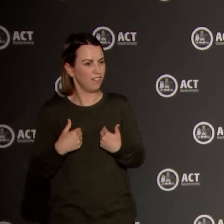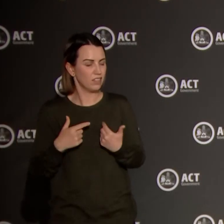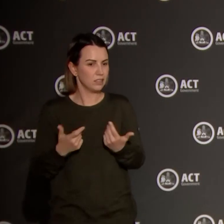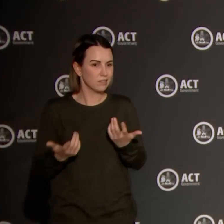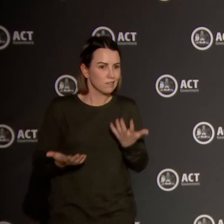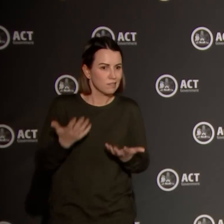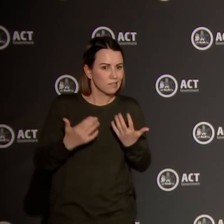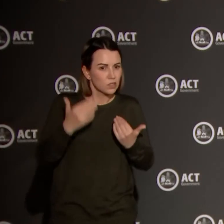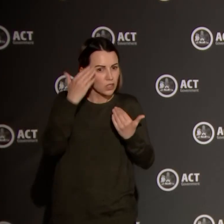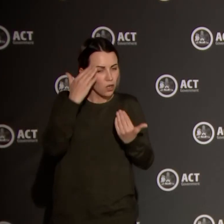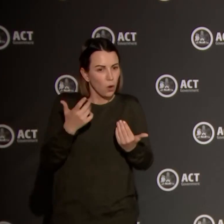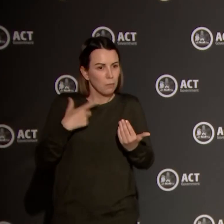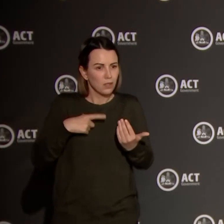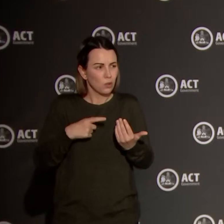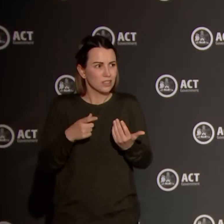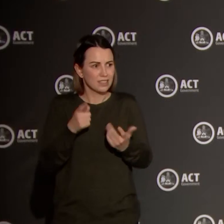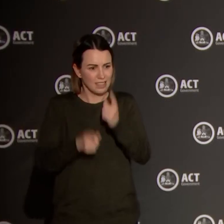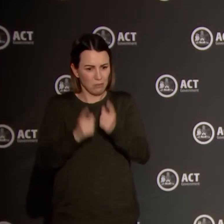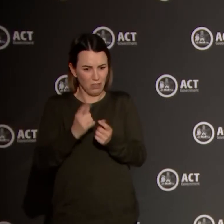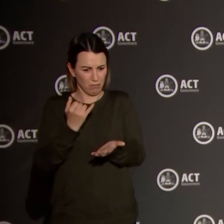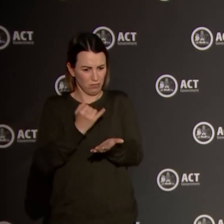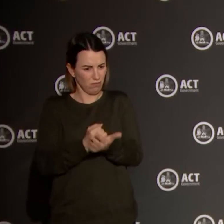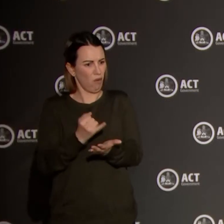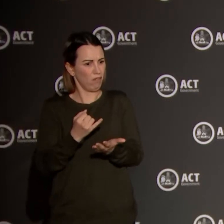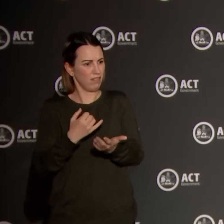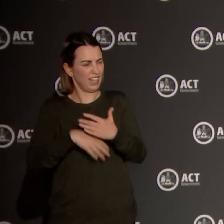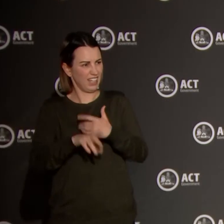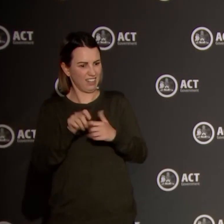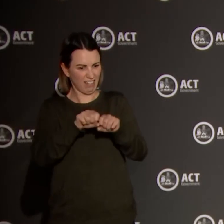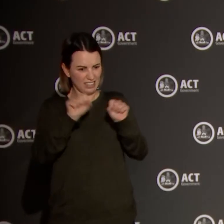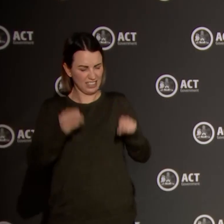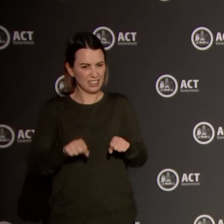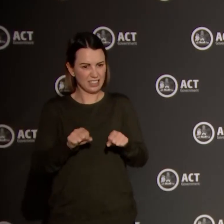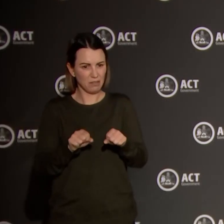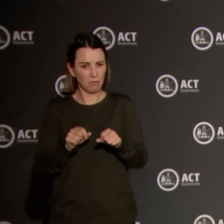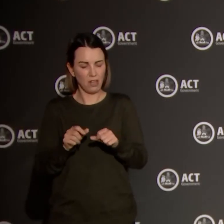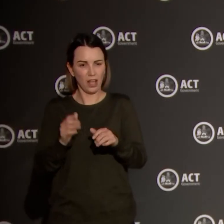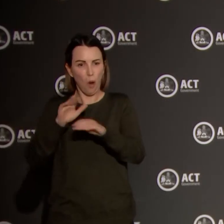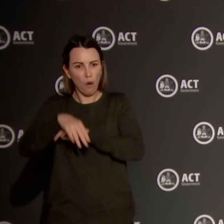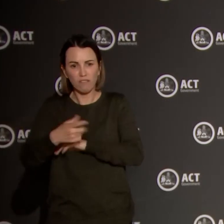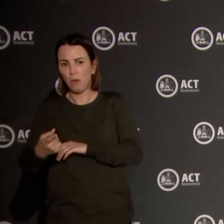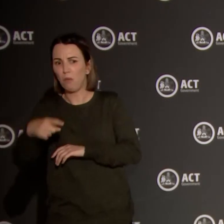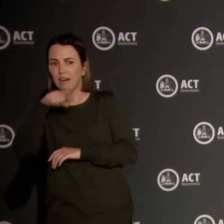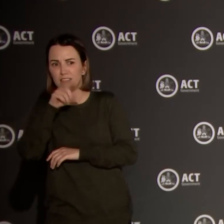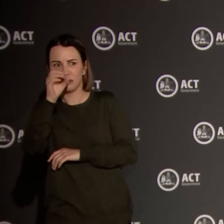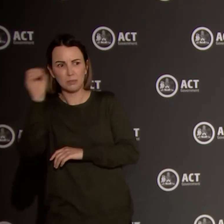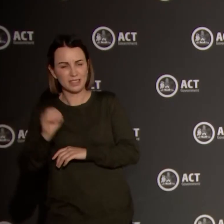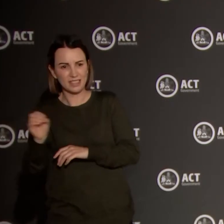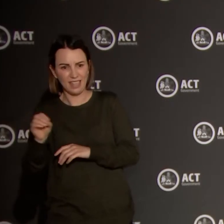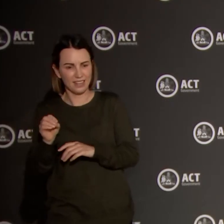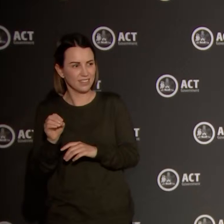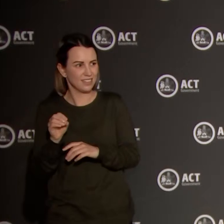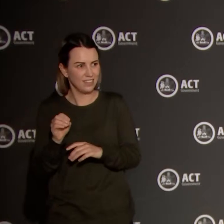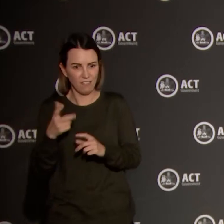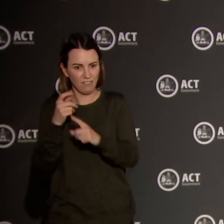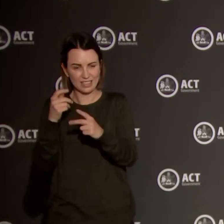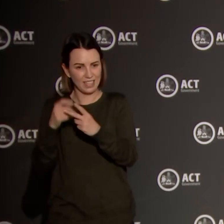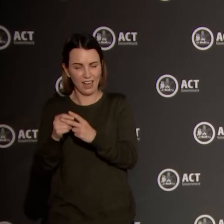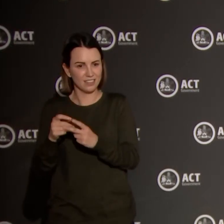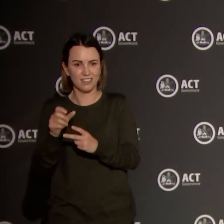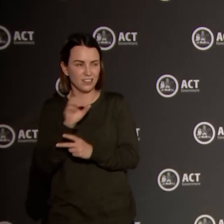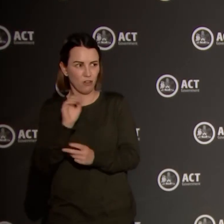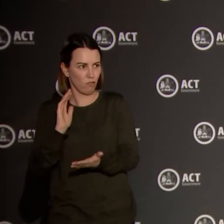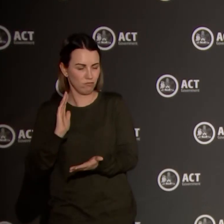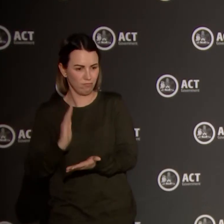were having more than 100% of our population in those older age groups being vaccinated, which clearly is not the case. So we've done a bit of work.